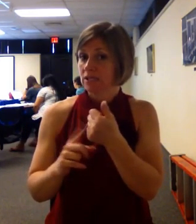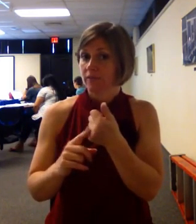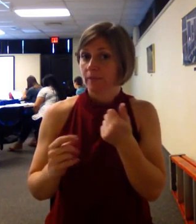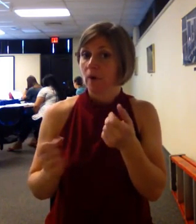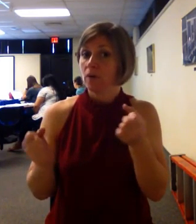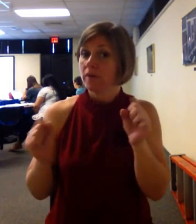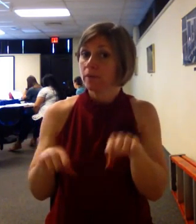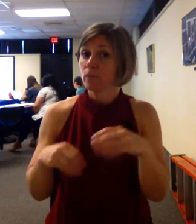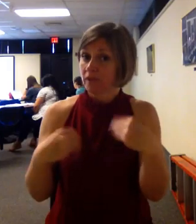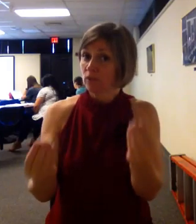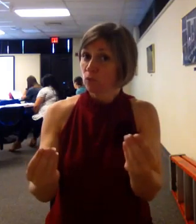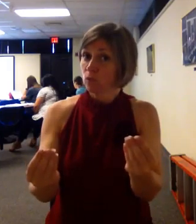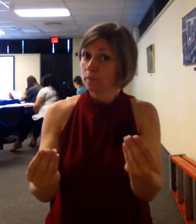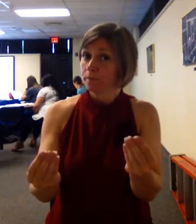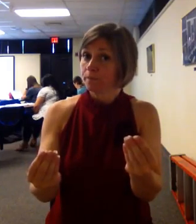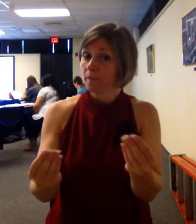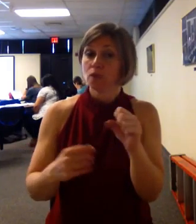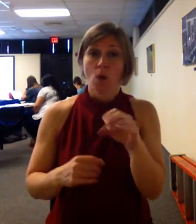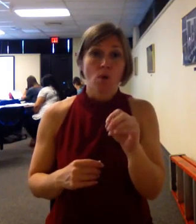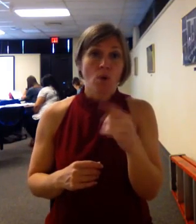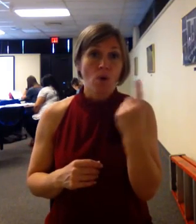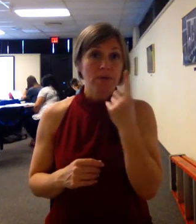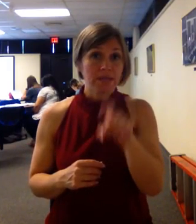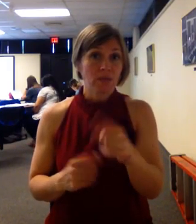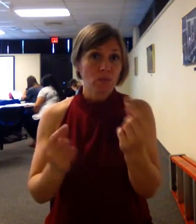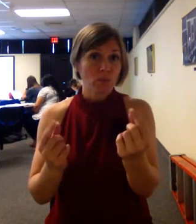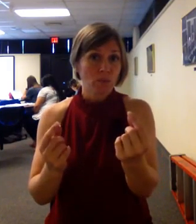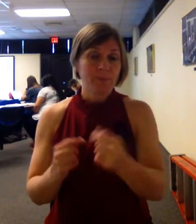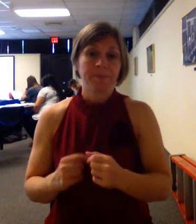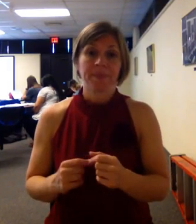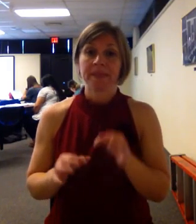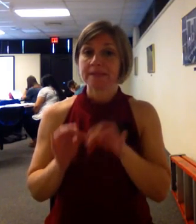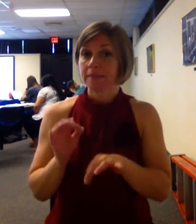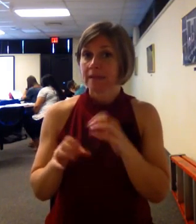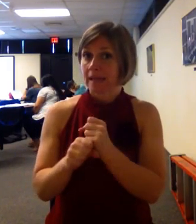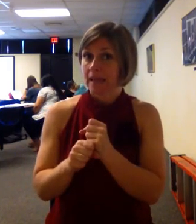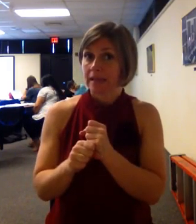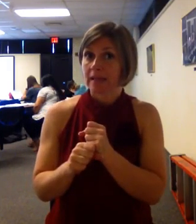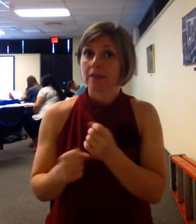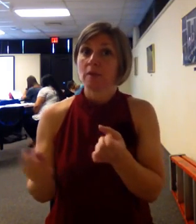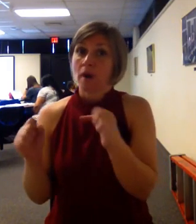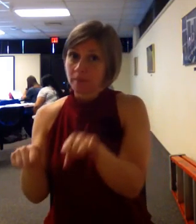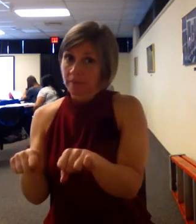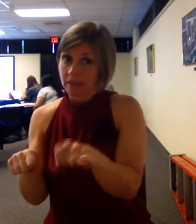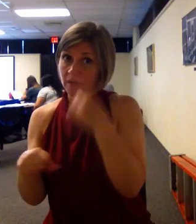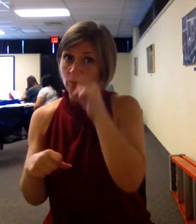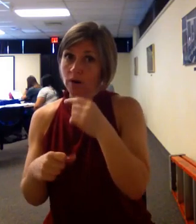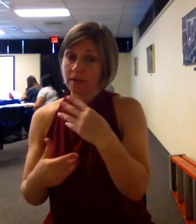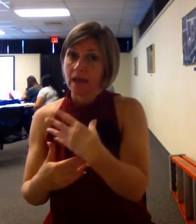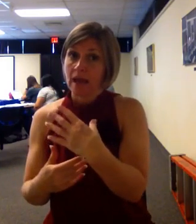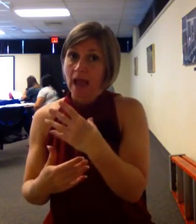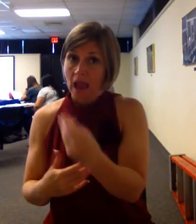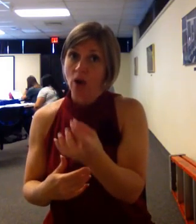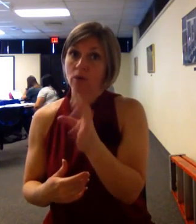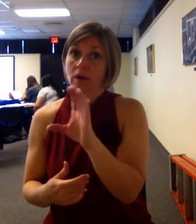given. So all you really need to do then is simply take the probability of the outcome times the outcome. So there's a